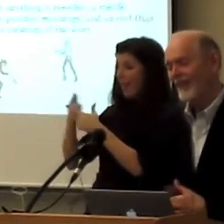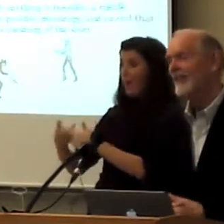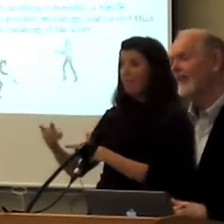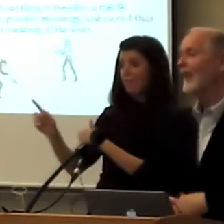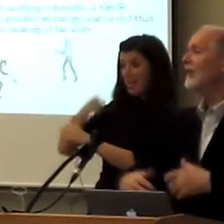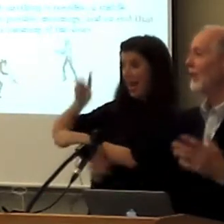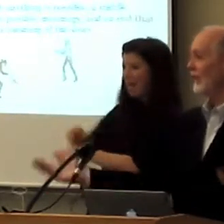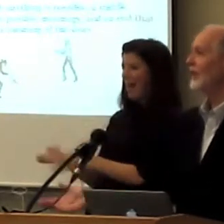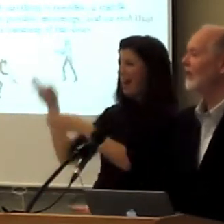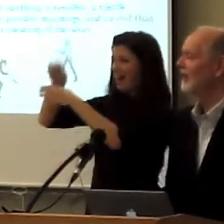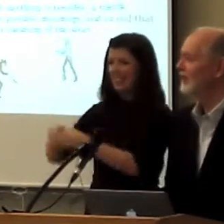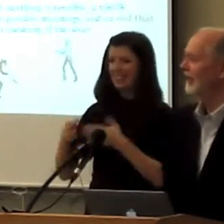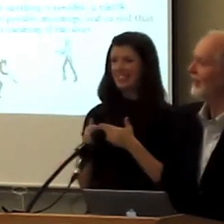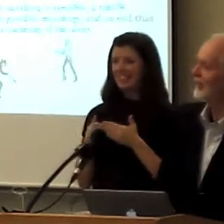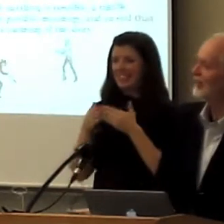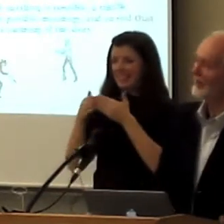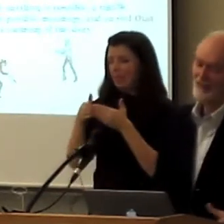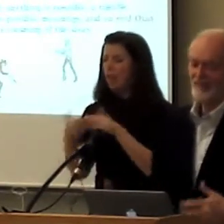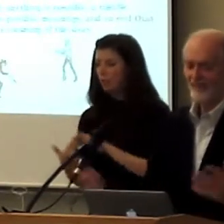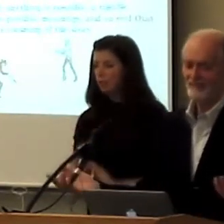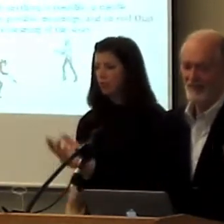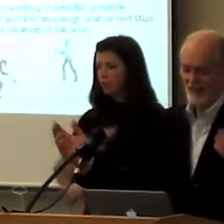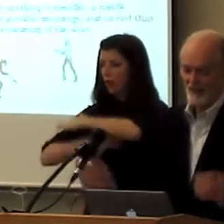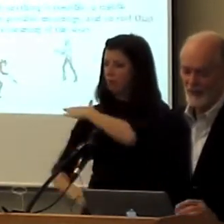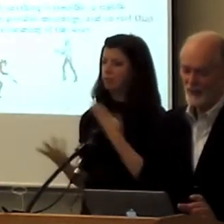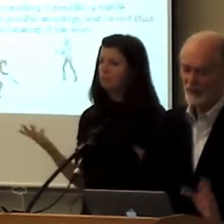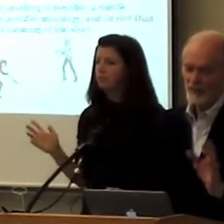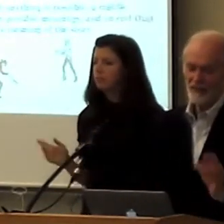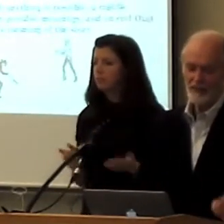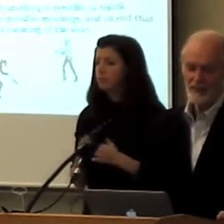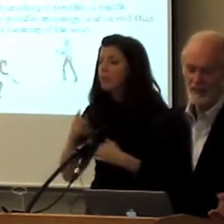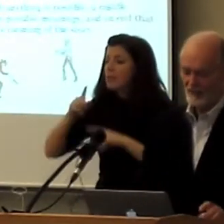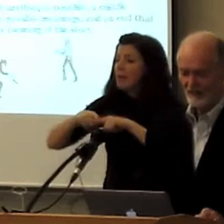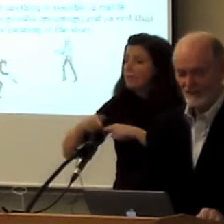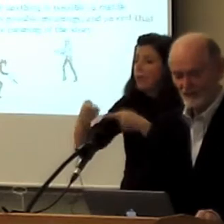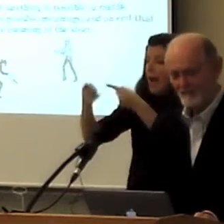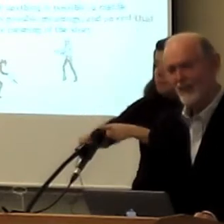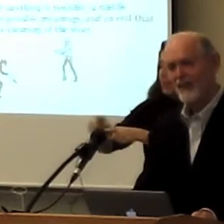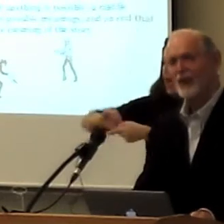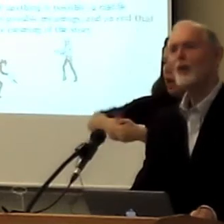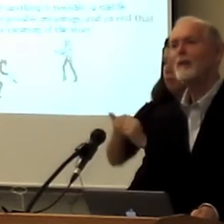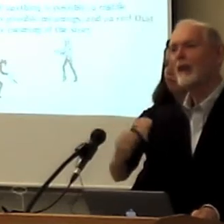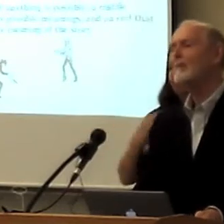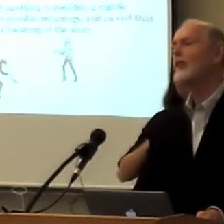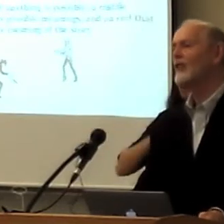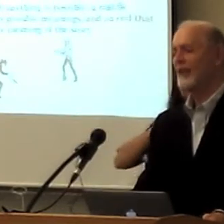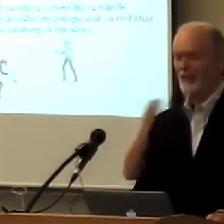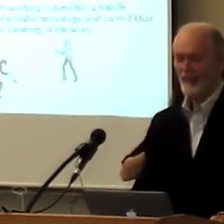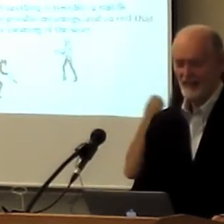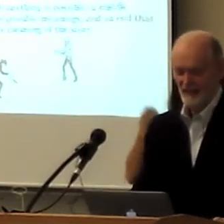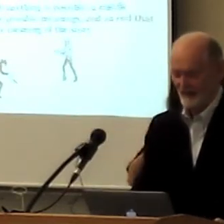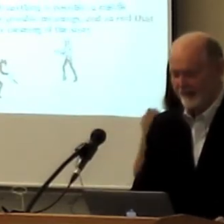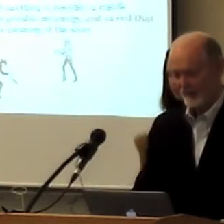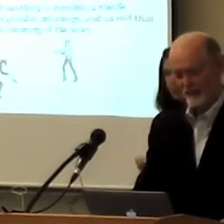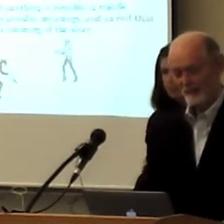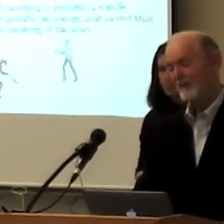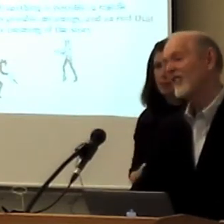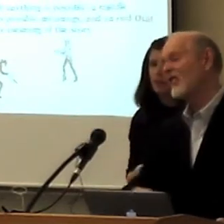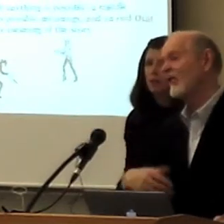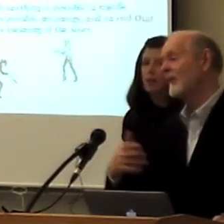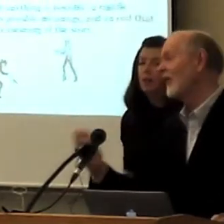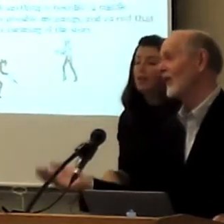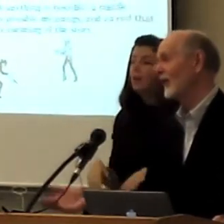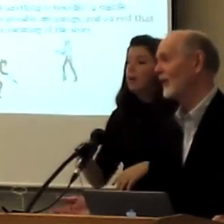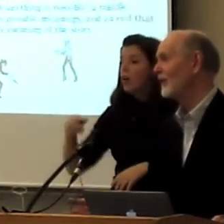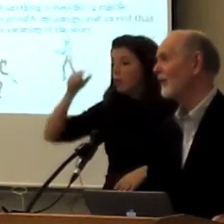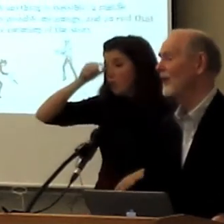Sorry. Now you're glad or sorry you came to the lecture, because the Greeks had a nice saying. They said, call nobody happy until they're dead,